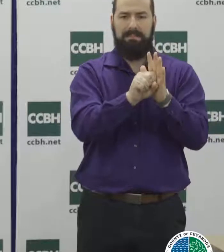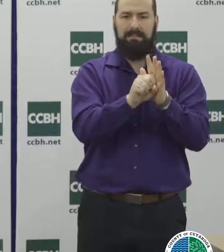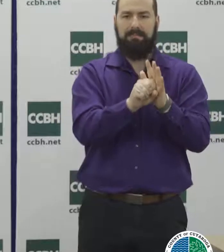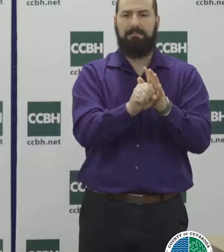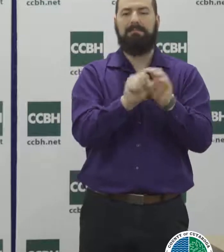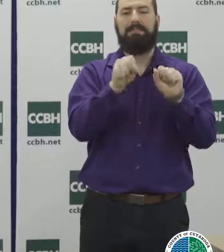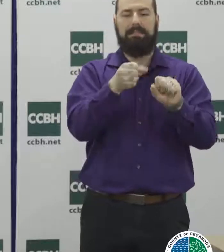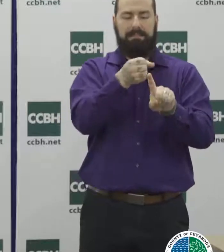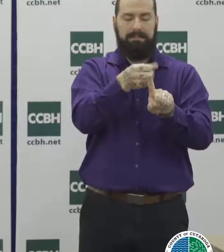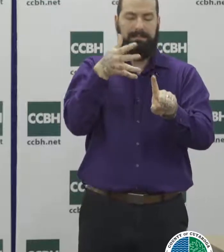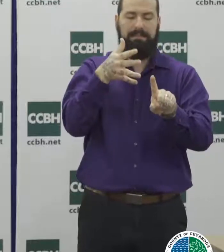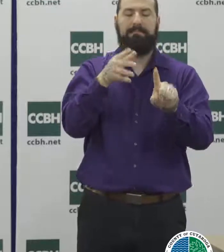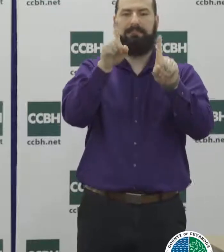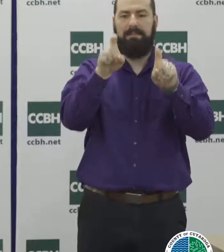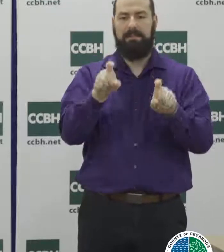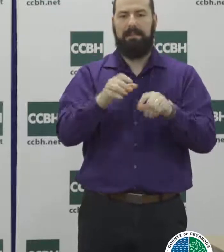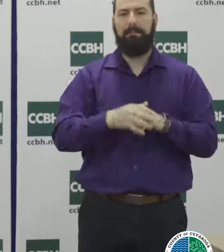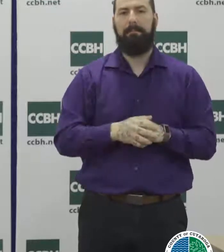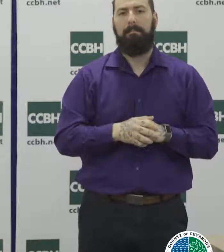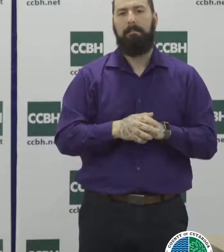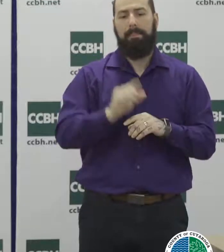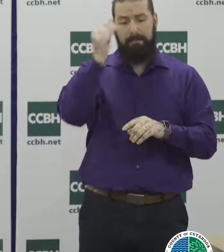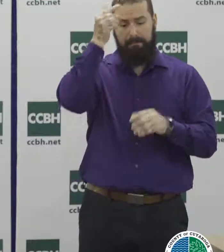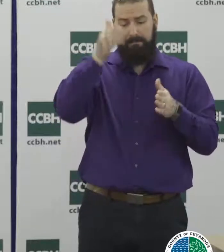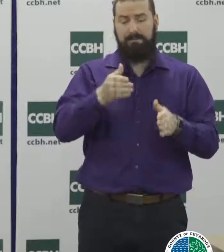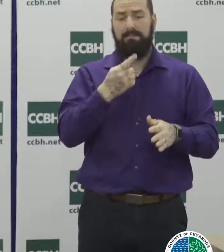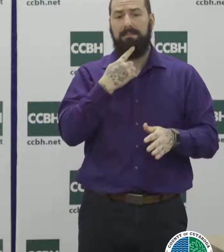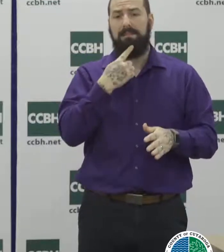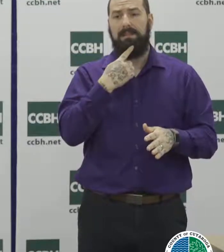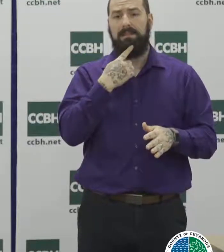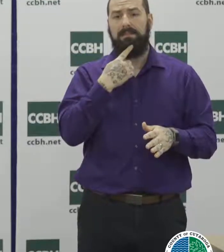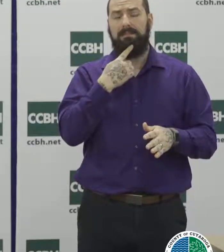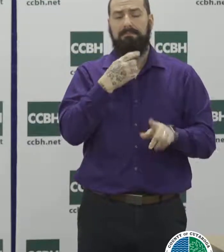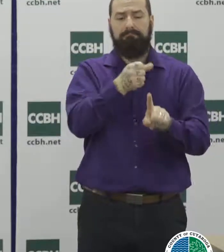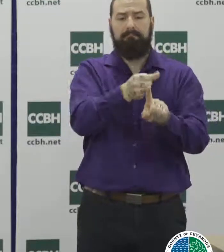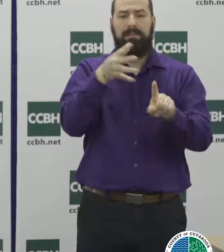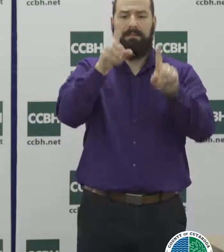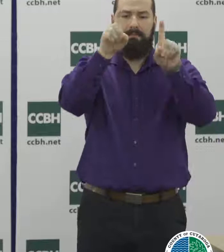the state's priorities. The governor said that expanded testing availability will allow